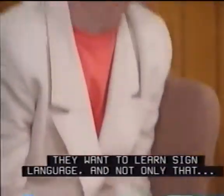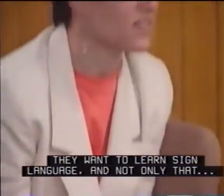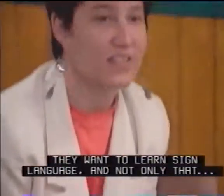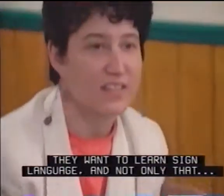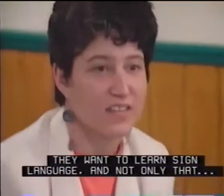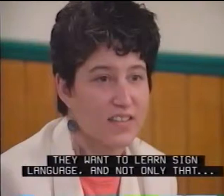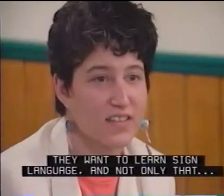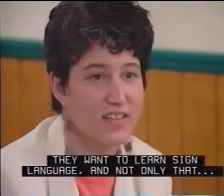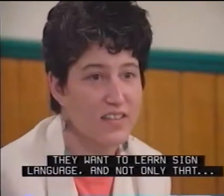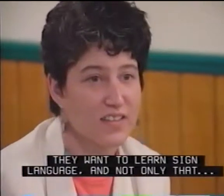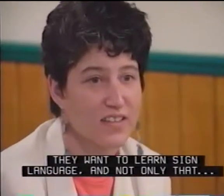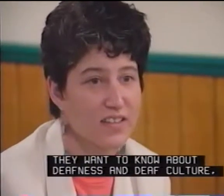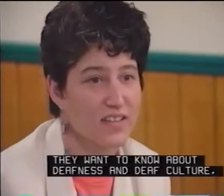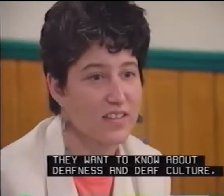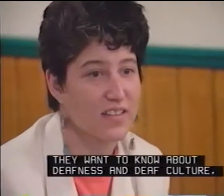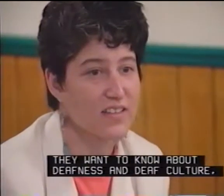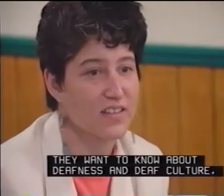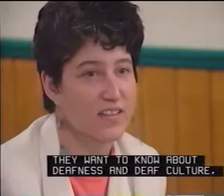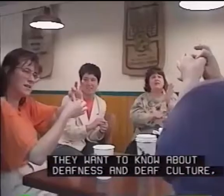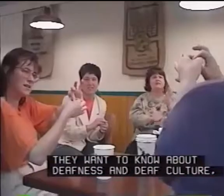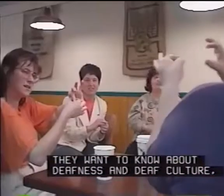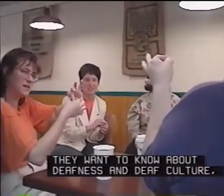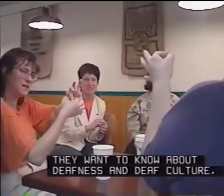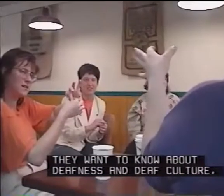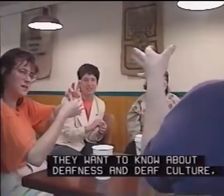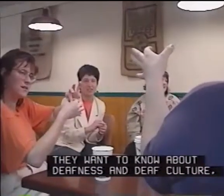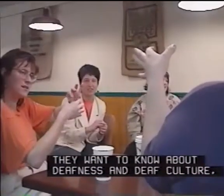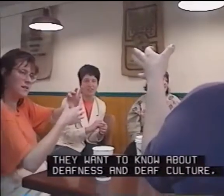And not only that, they want to know about deafness and deaf culture.